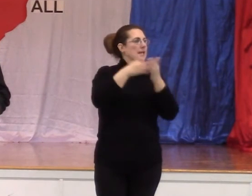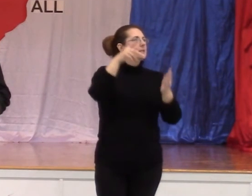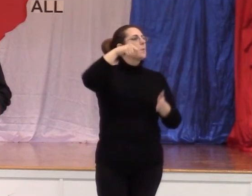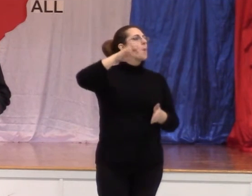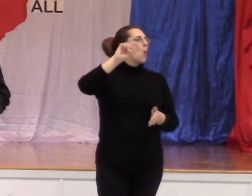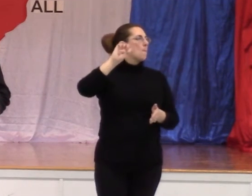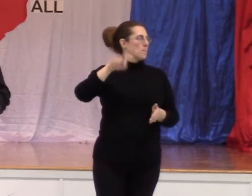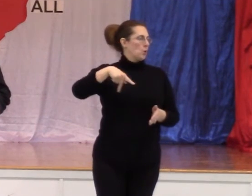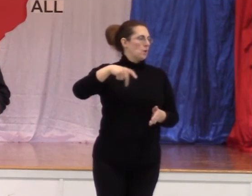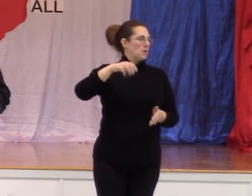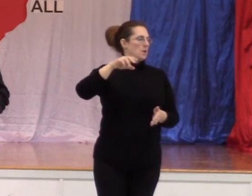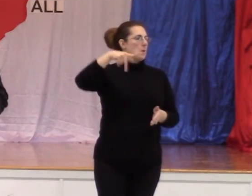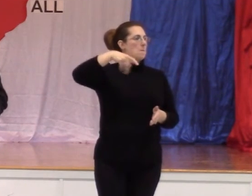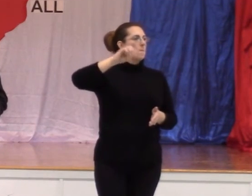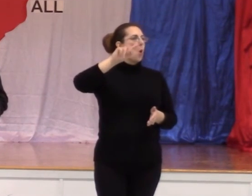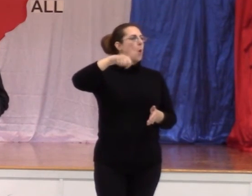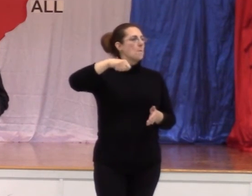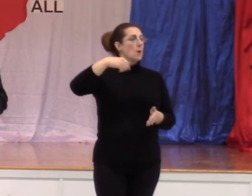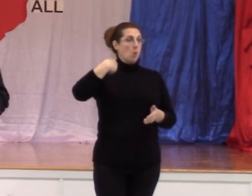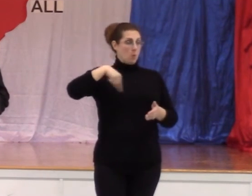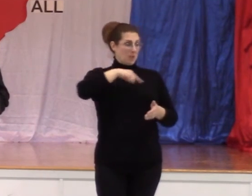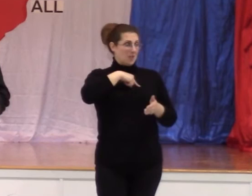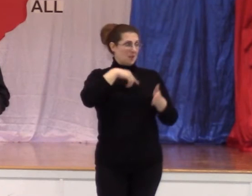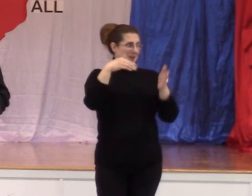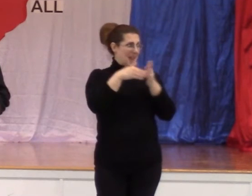As Lutherans, we're anti-papist.